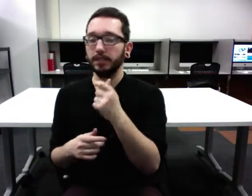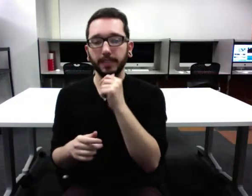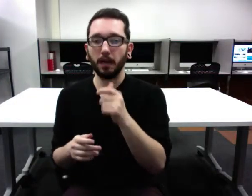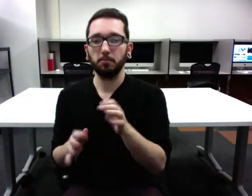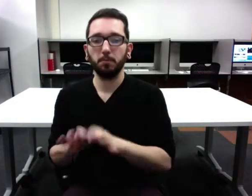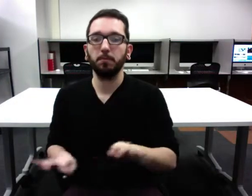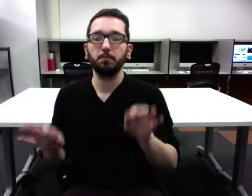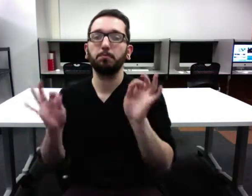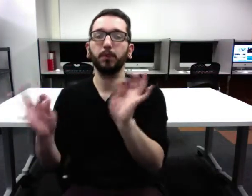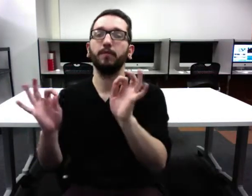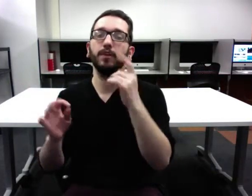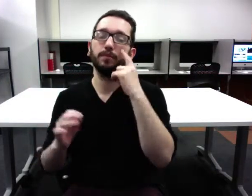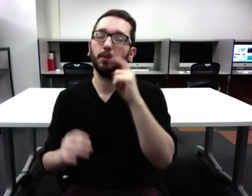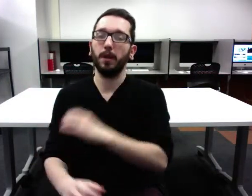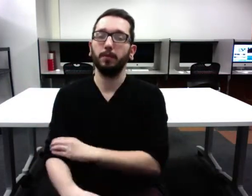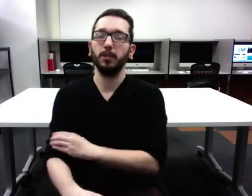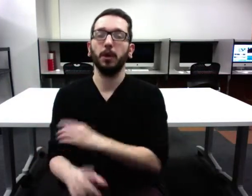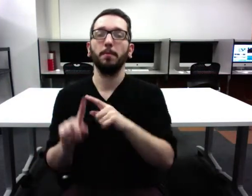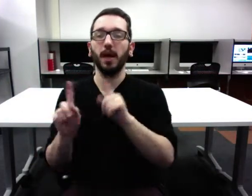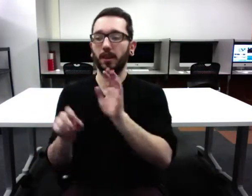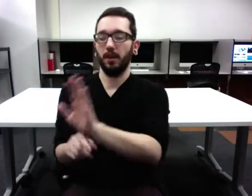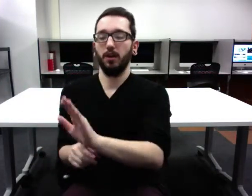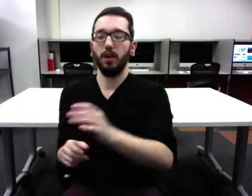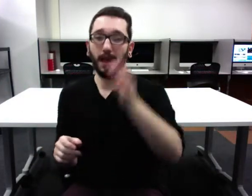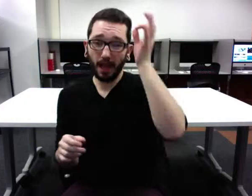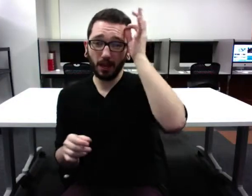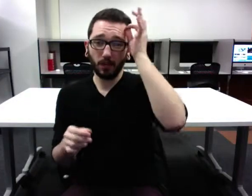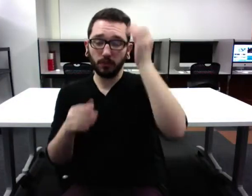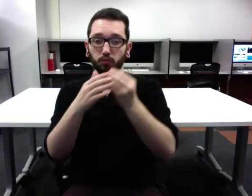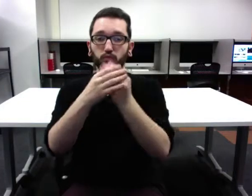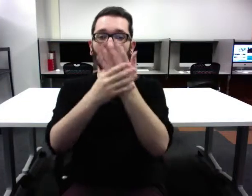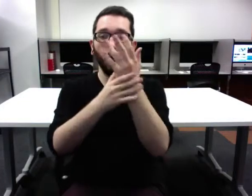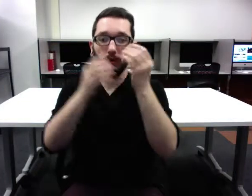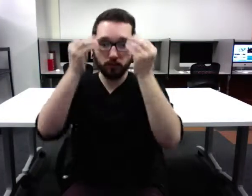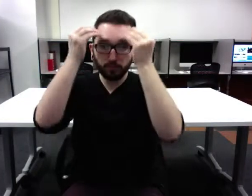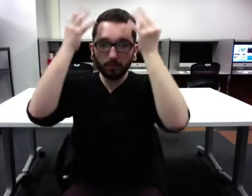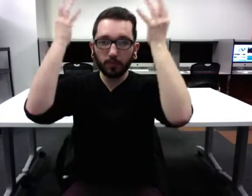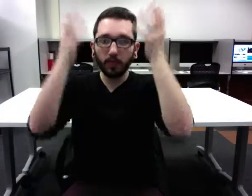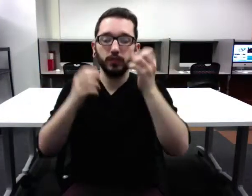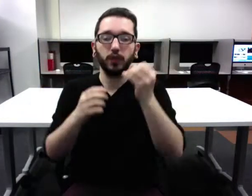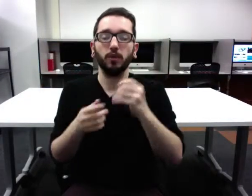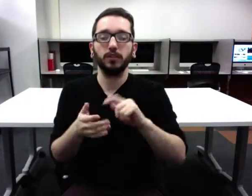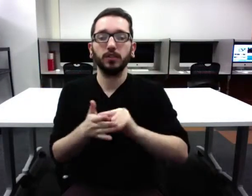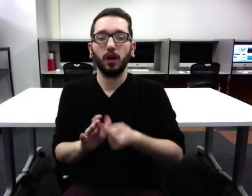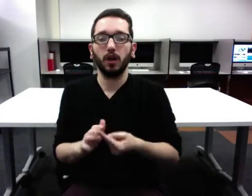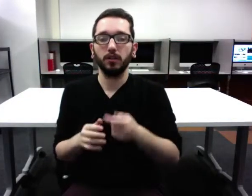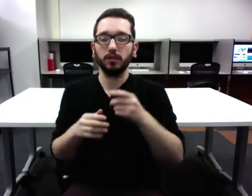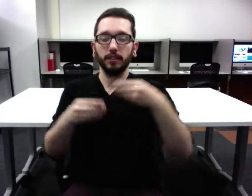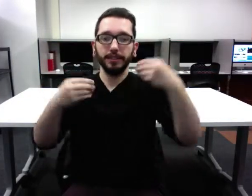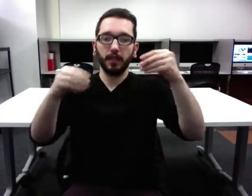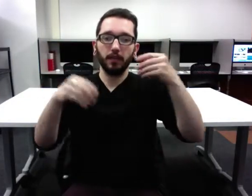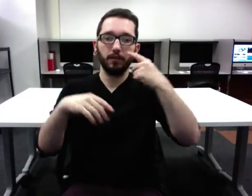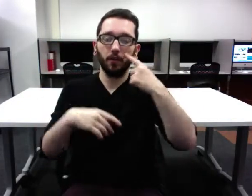people took this, their hair grew. And so Upjohn then marketed it for hair loss. This is how science goes. So